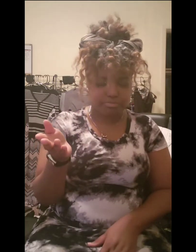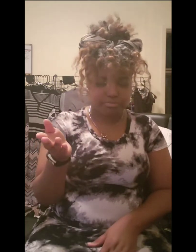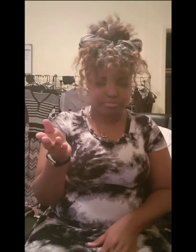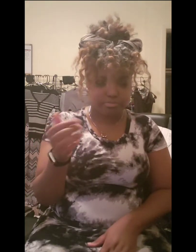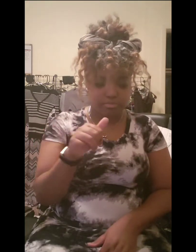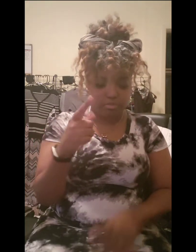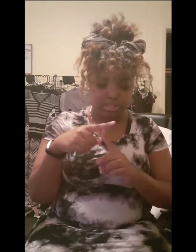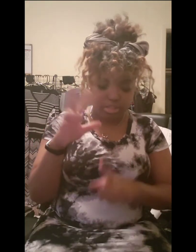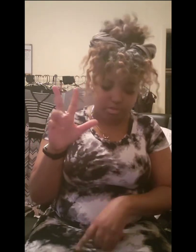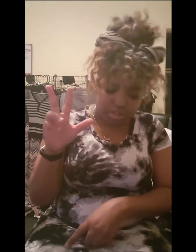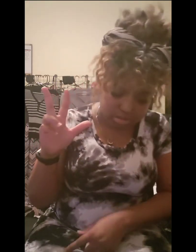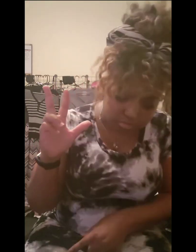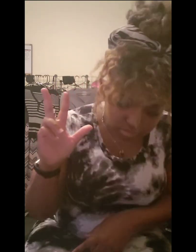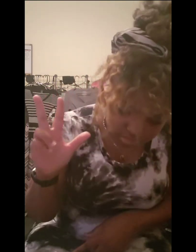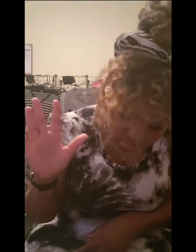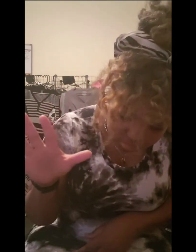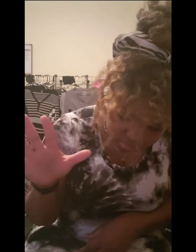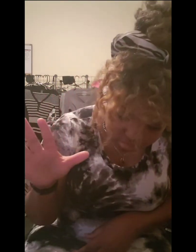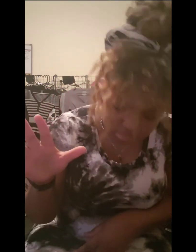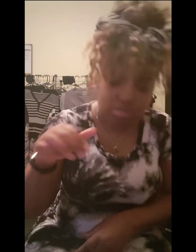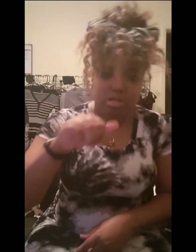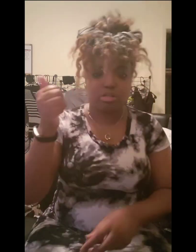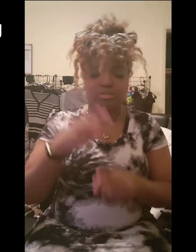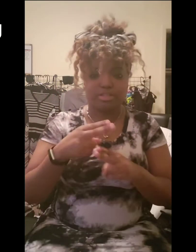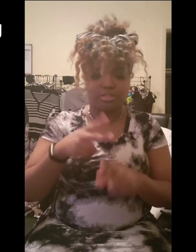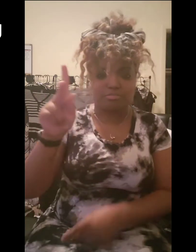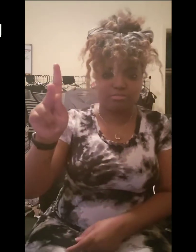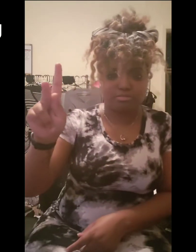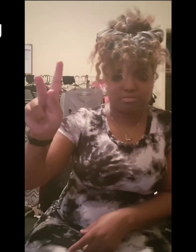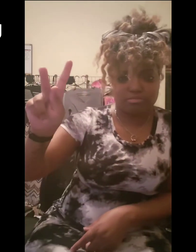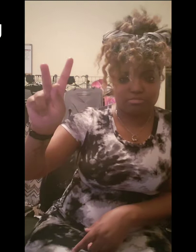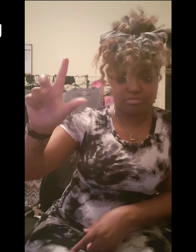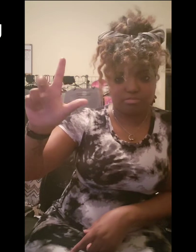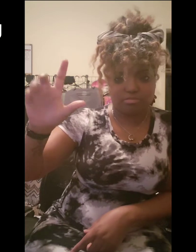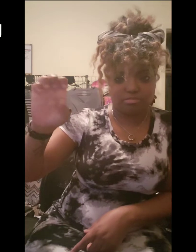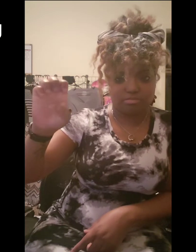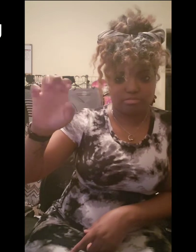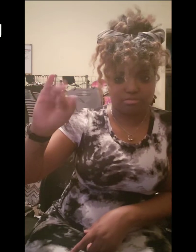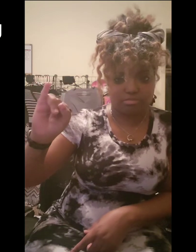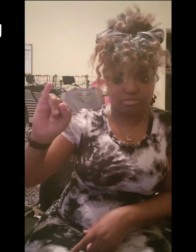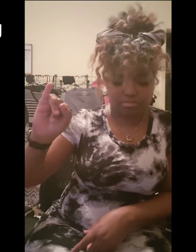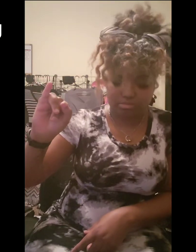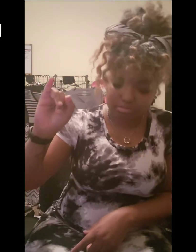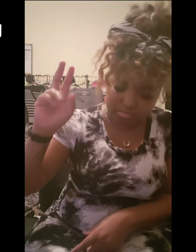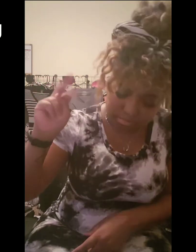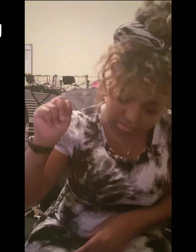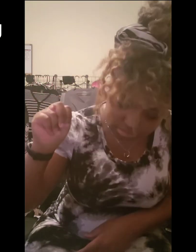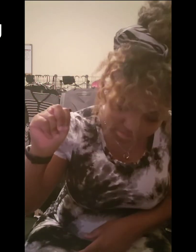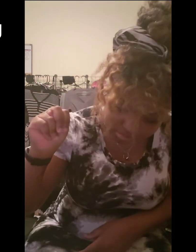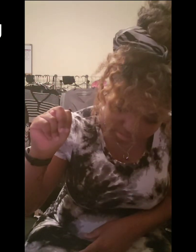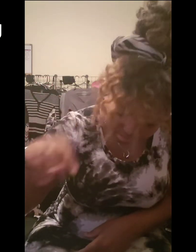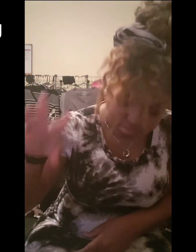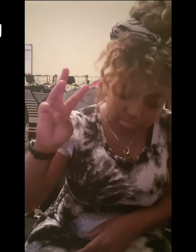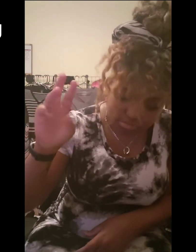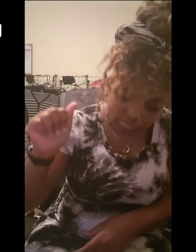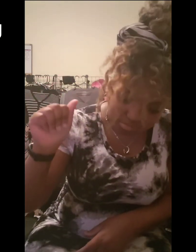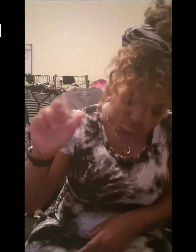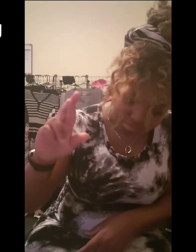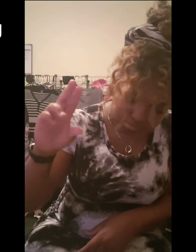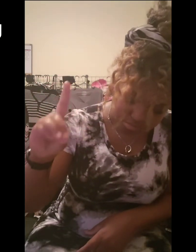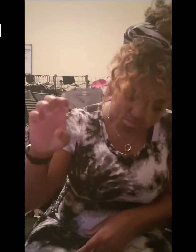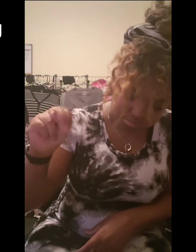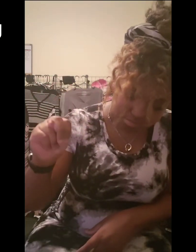not wide set. Now, type 3, which I think is called Klein-Waardenburg, they have all the symptoms of